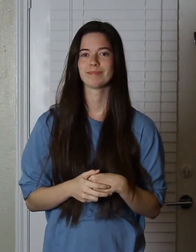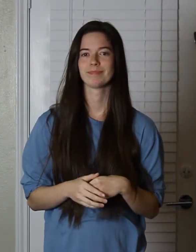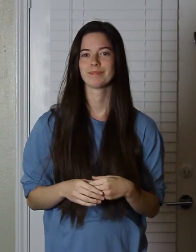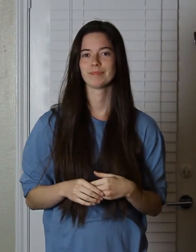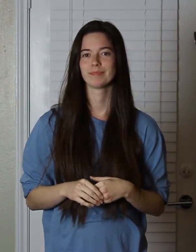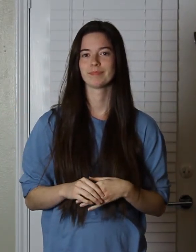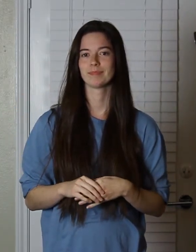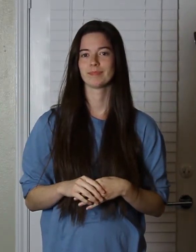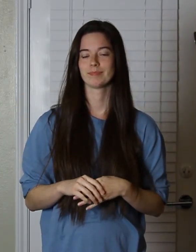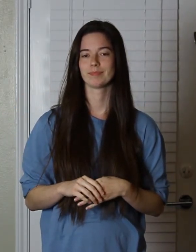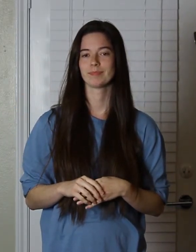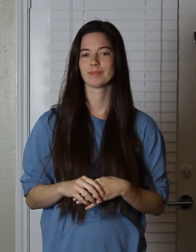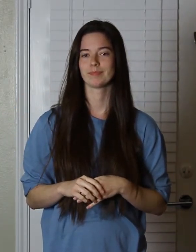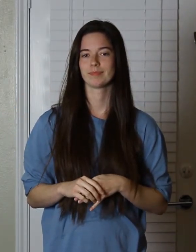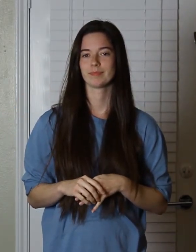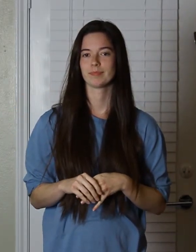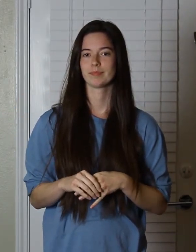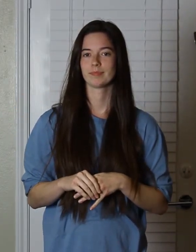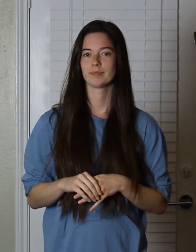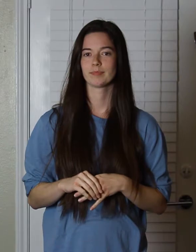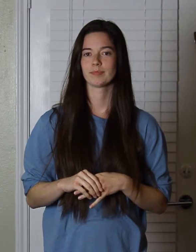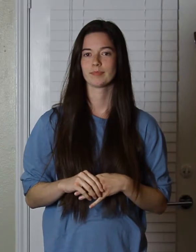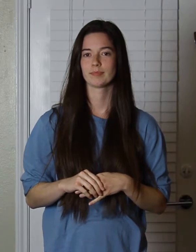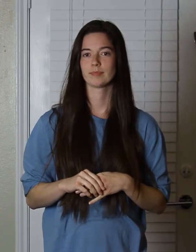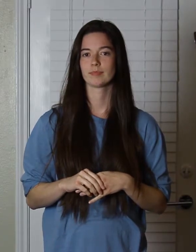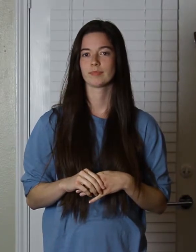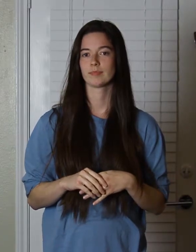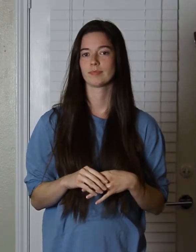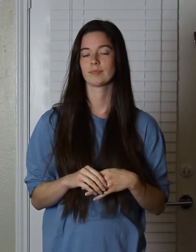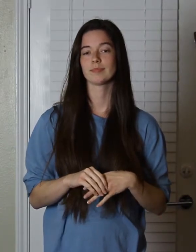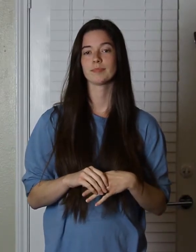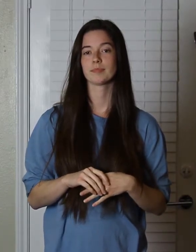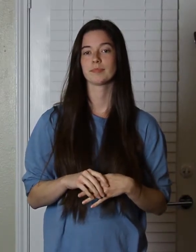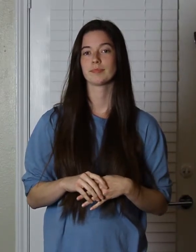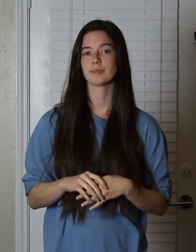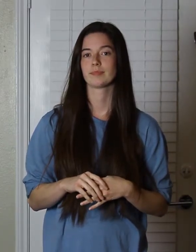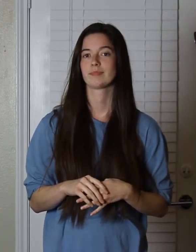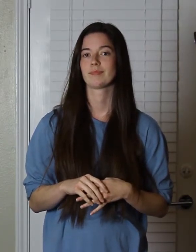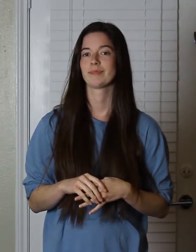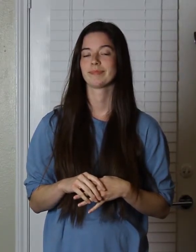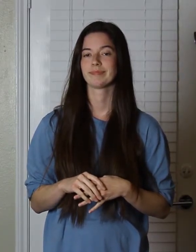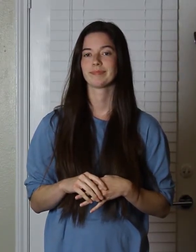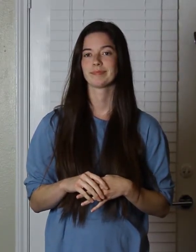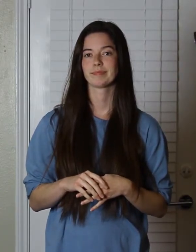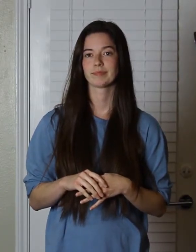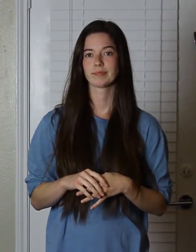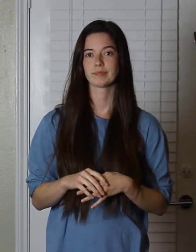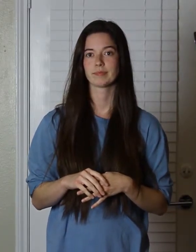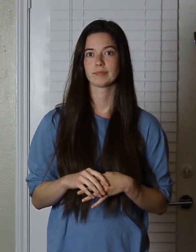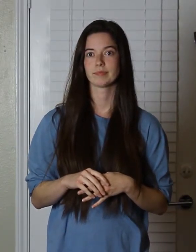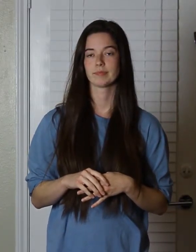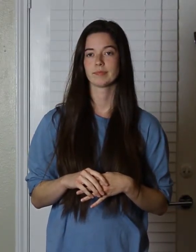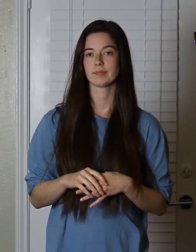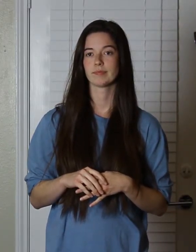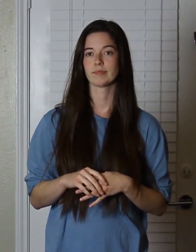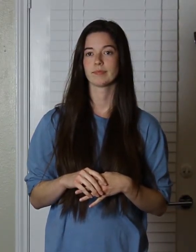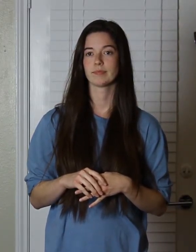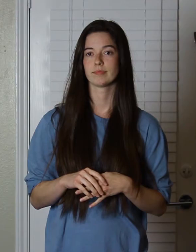Evaporation is when the sun heats up the water in the rivers or lakes or oceans and turns it into vapor or steam.